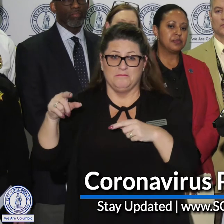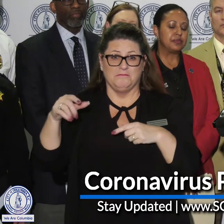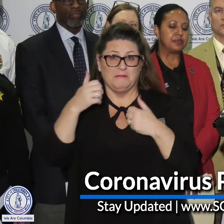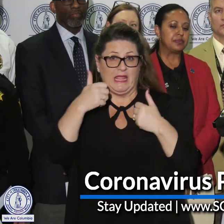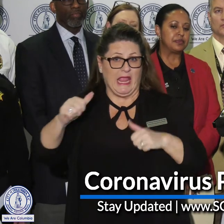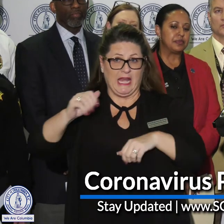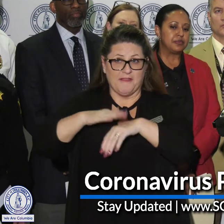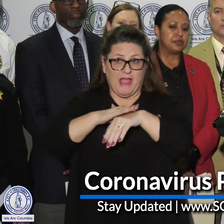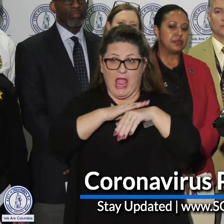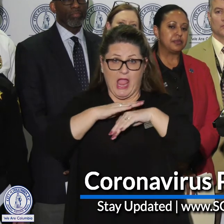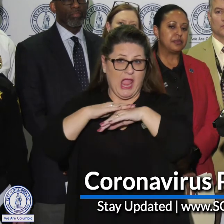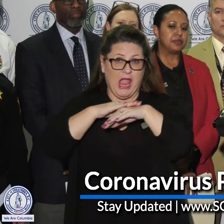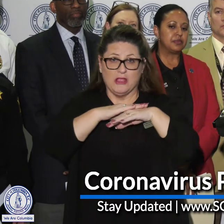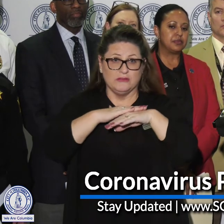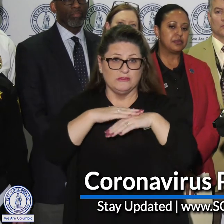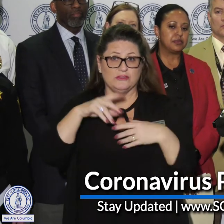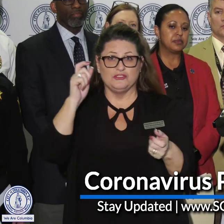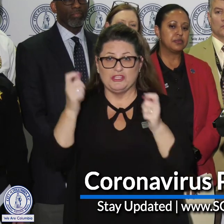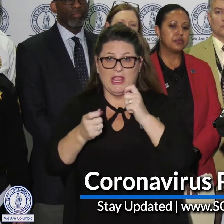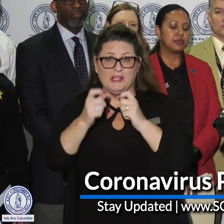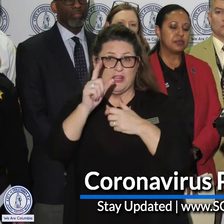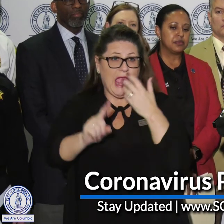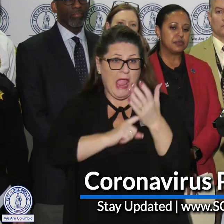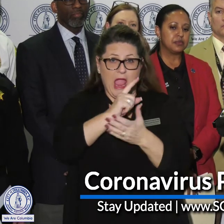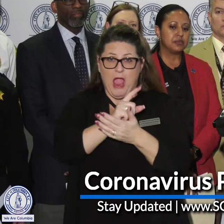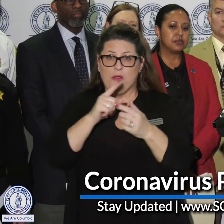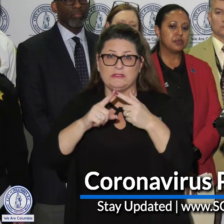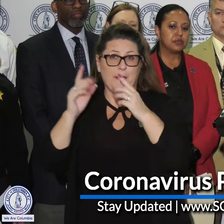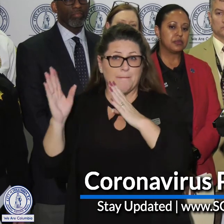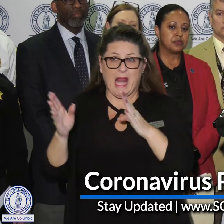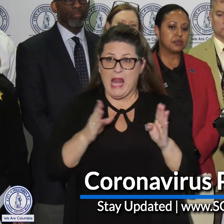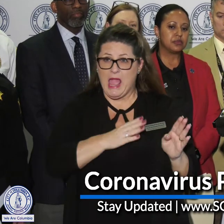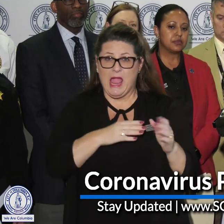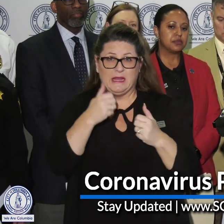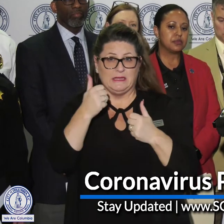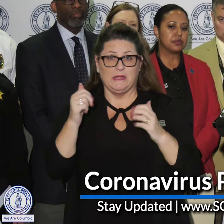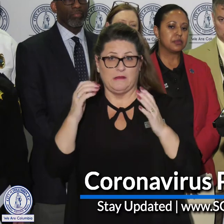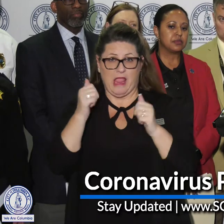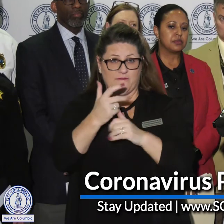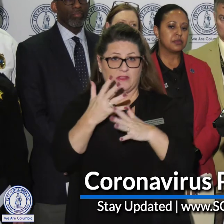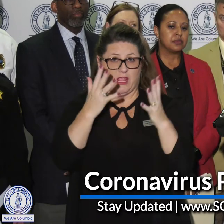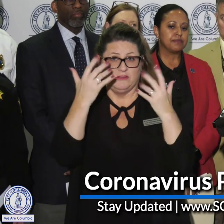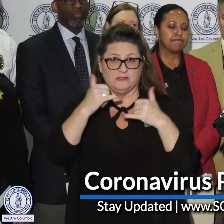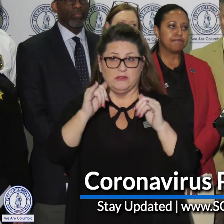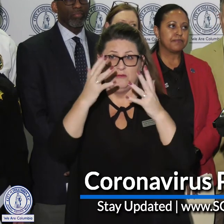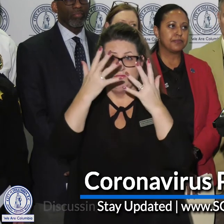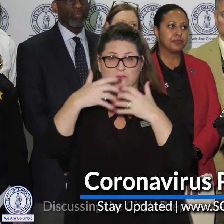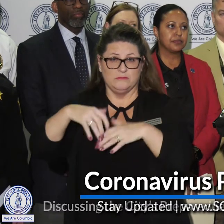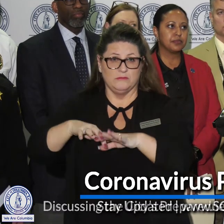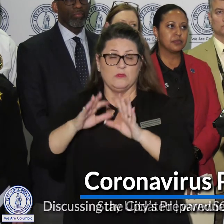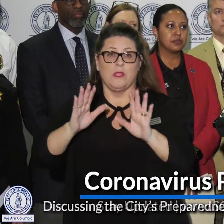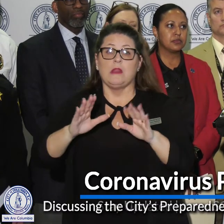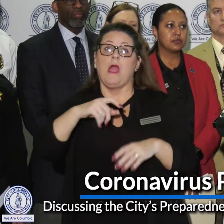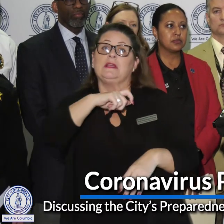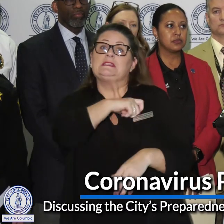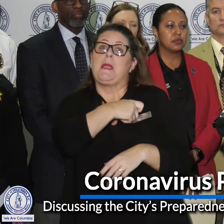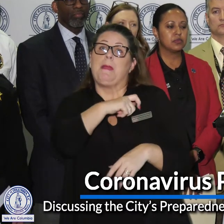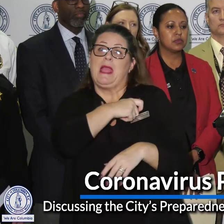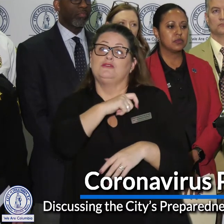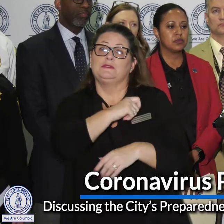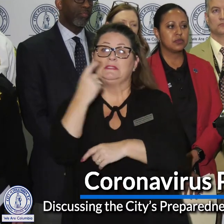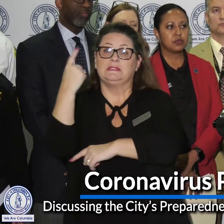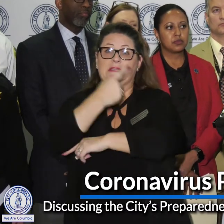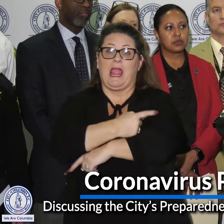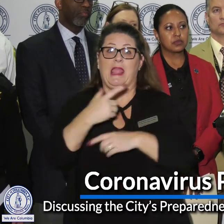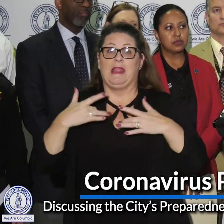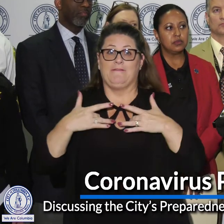now, restricting, changing the hours or the planning. That's still on as planned right now. Sure. Well, we don't plan the St. Patrick's Day event, but